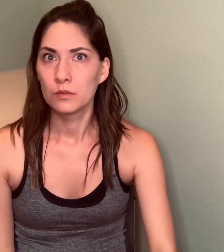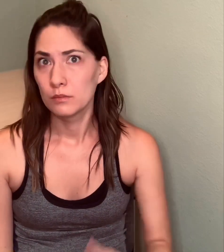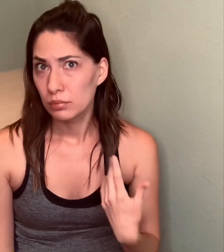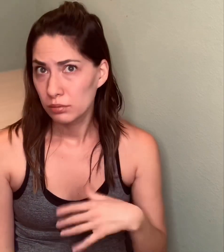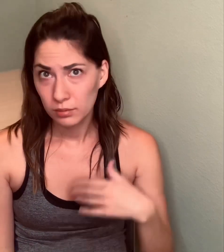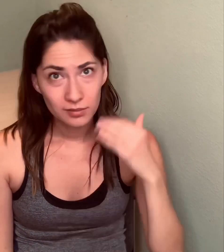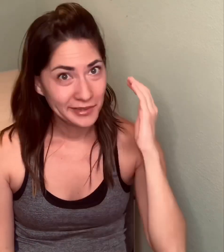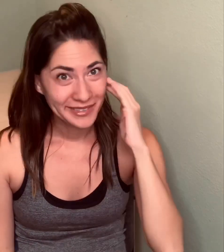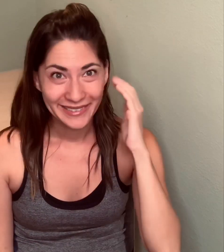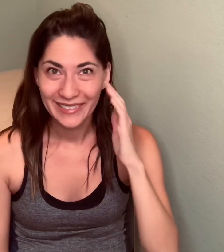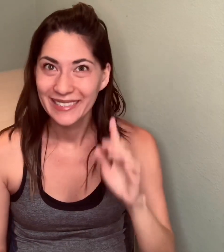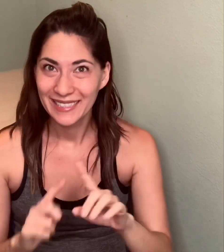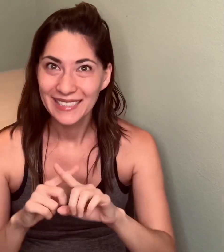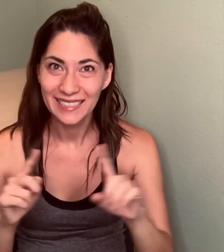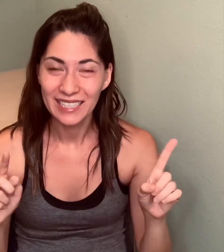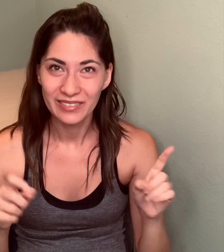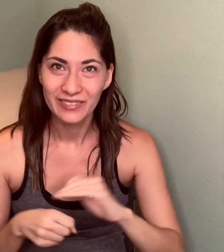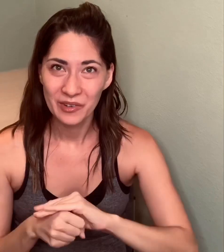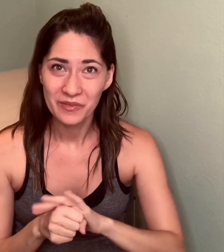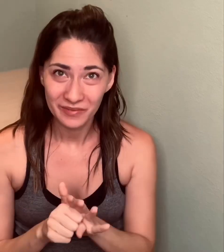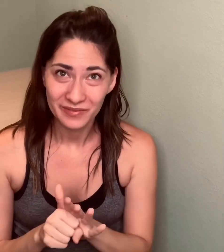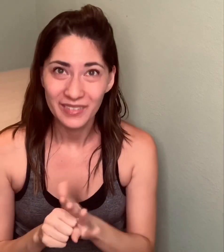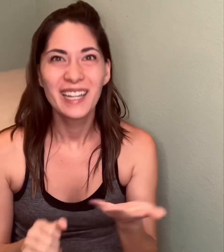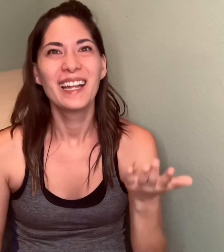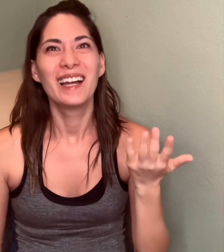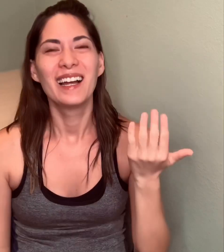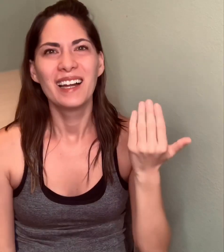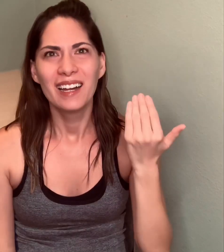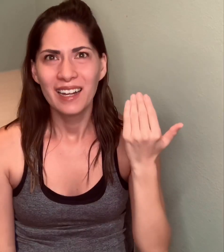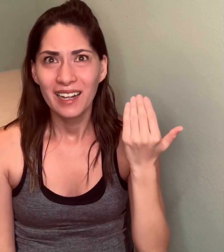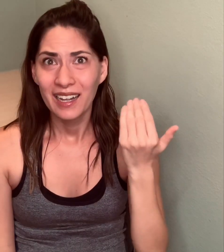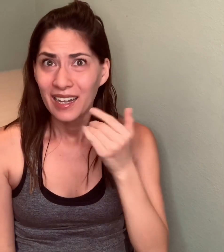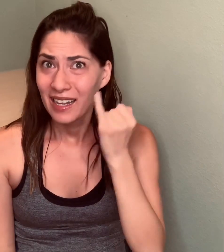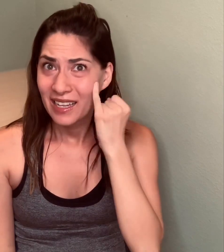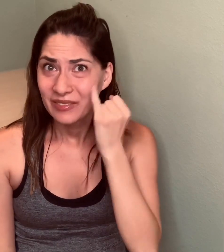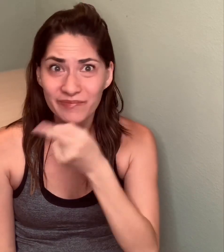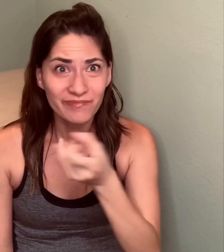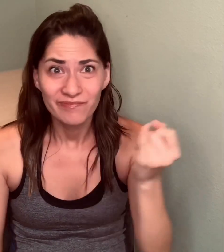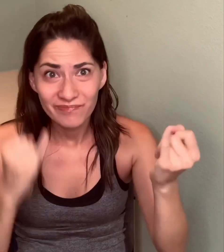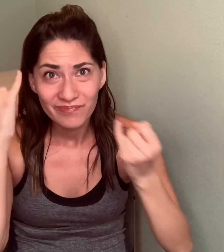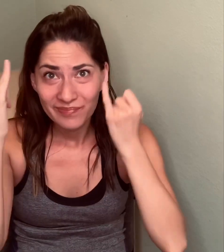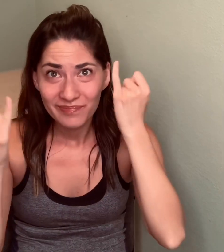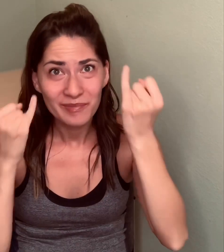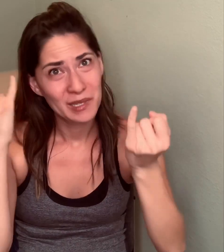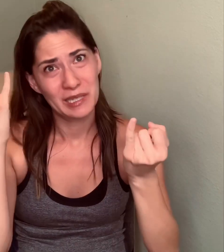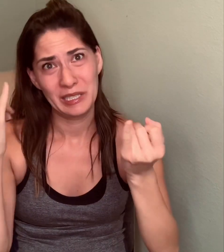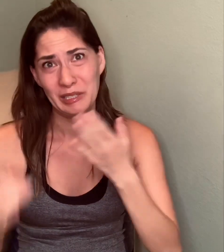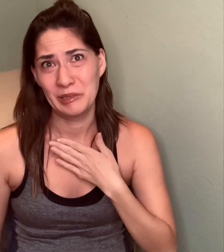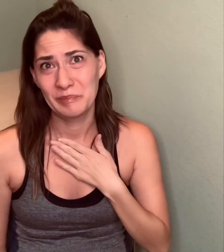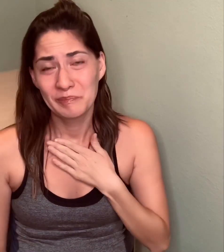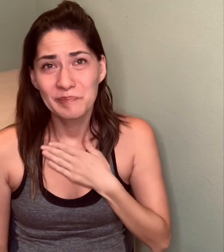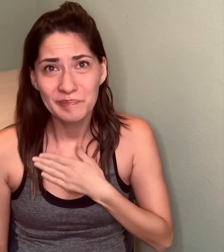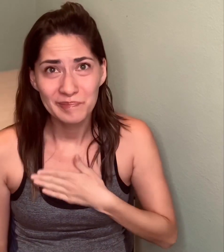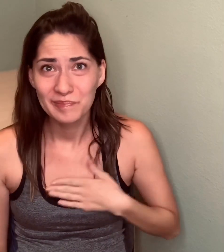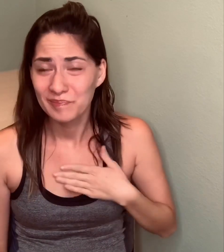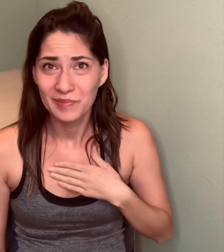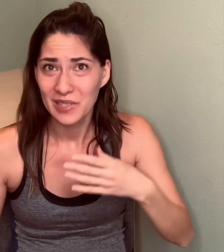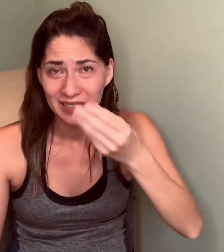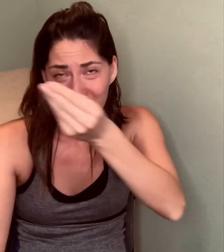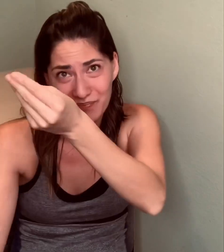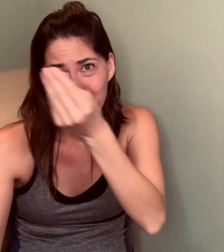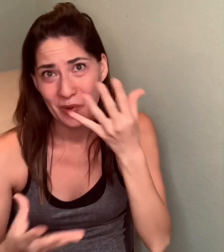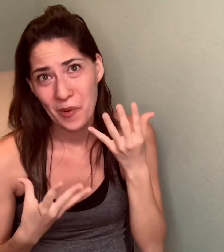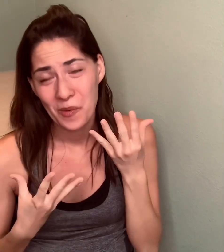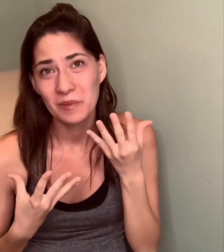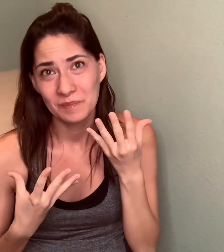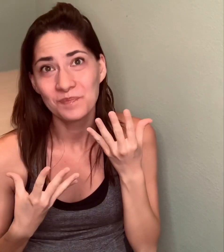Yeah, it's different with COVID, and I would love if you all have some ideas for some family